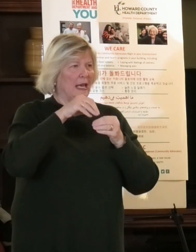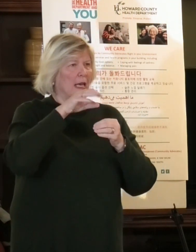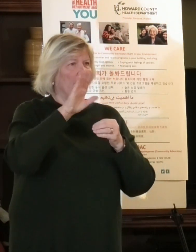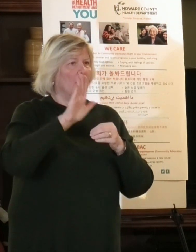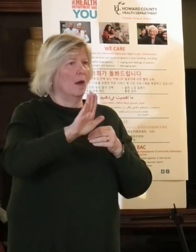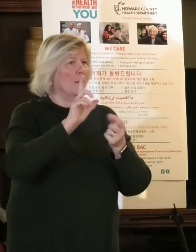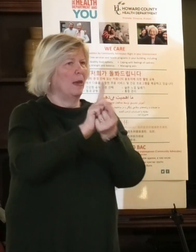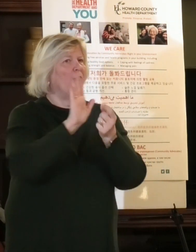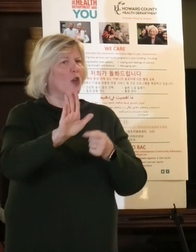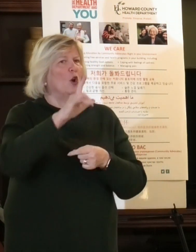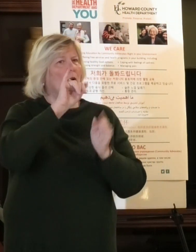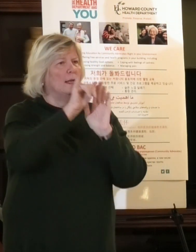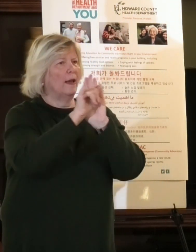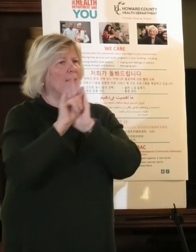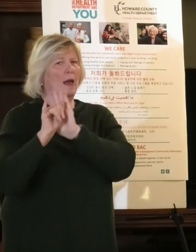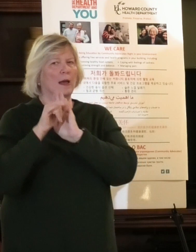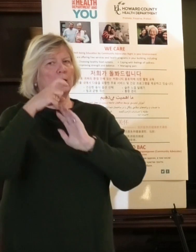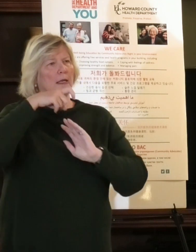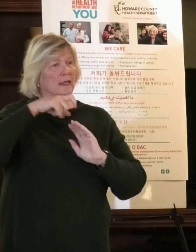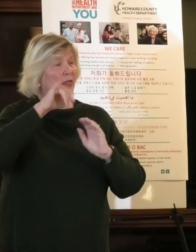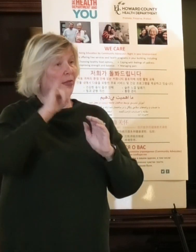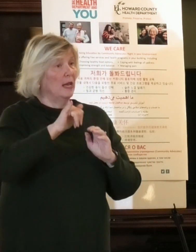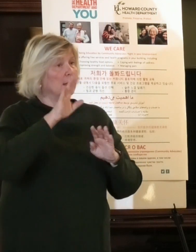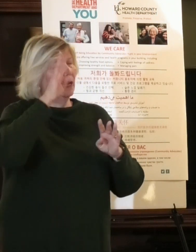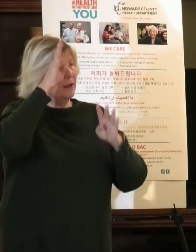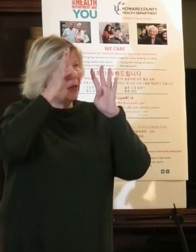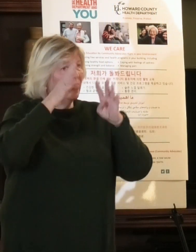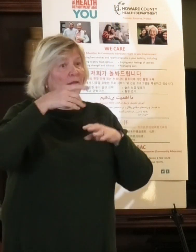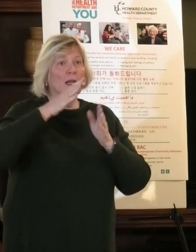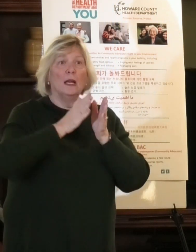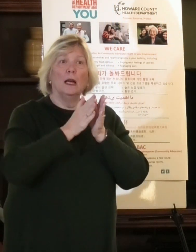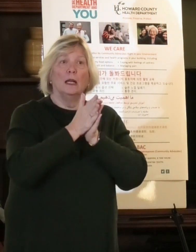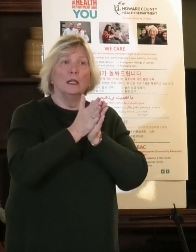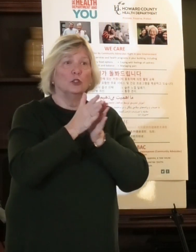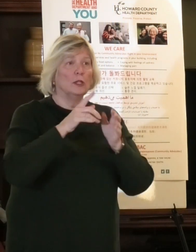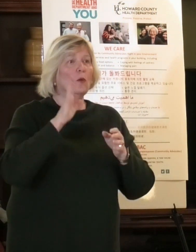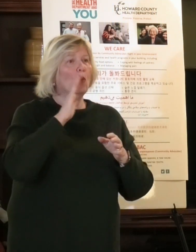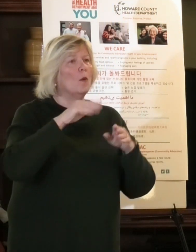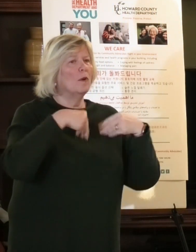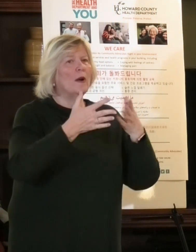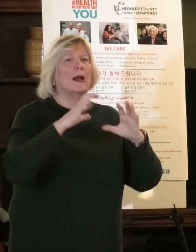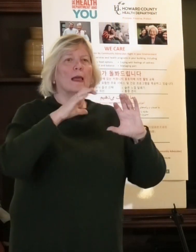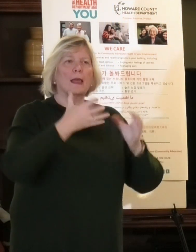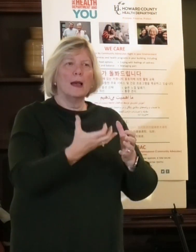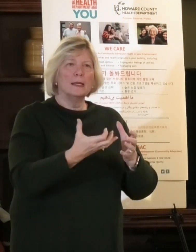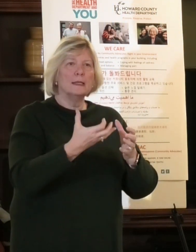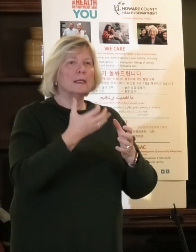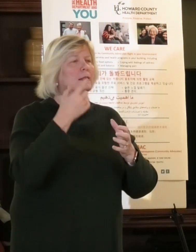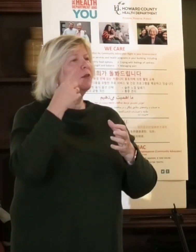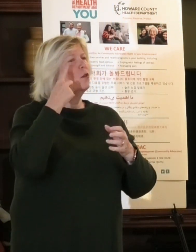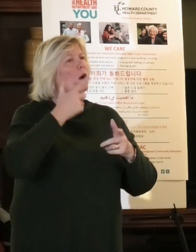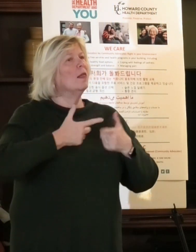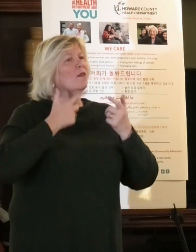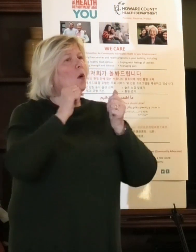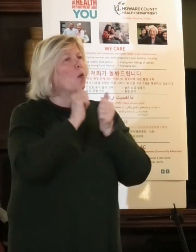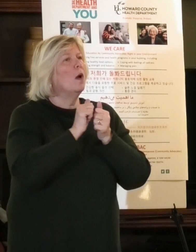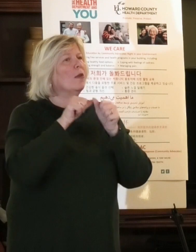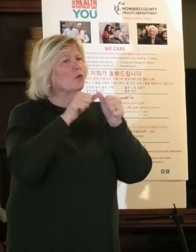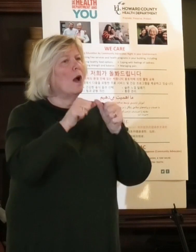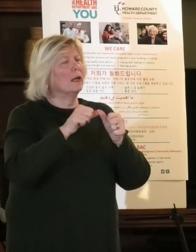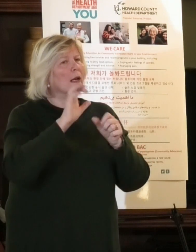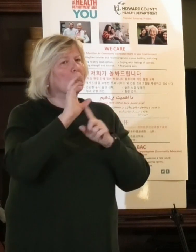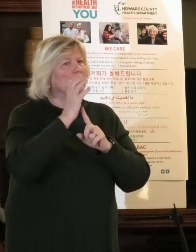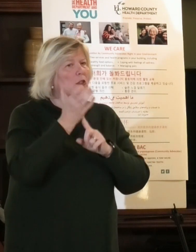needs. This innovative initiative will provide classes on living with chronic conditions,